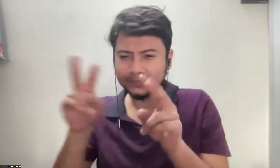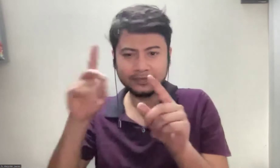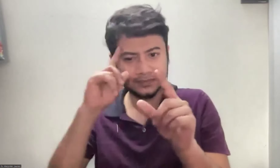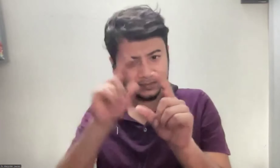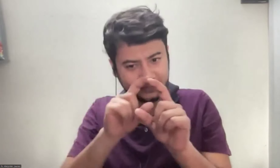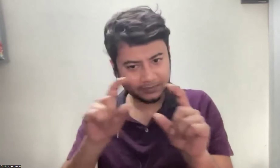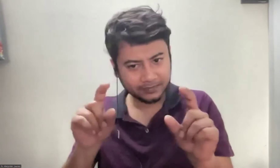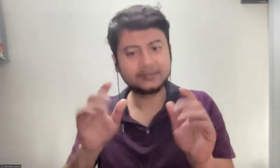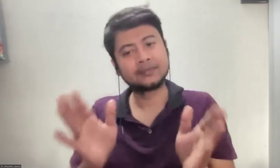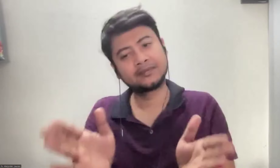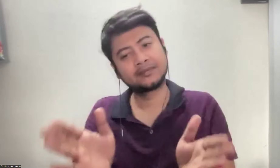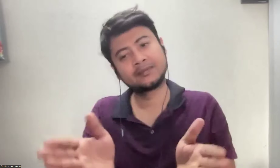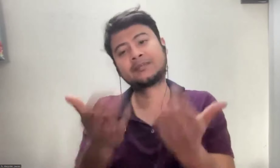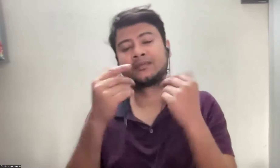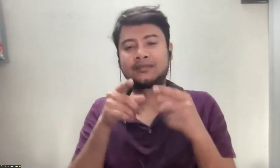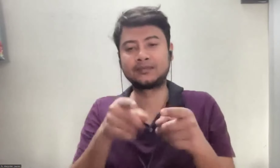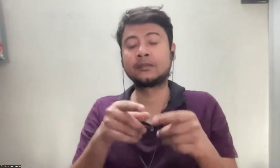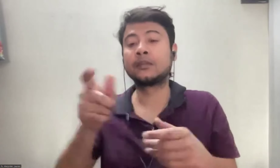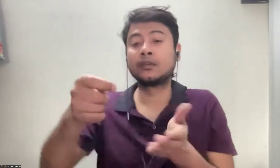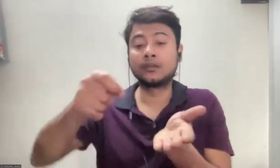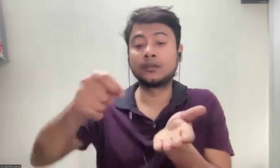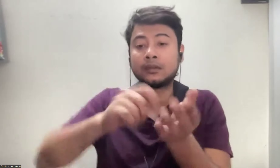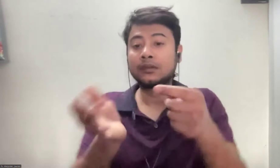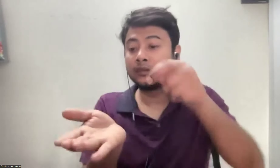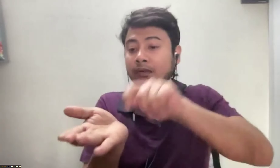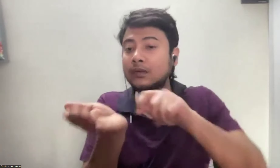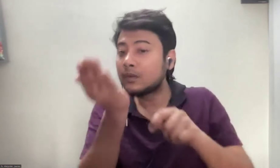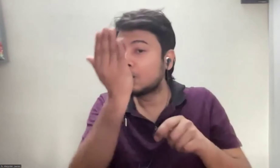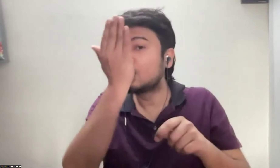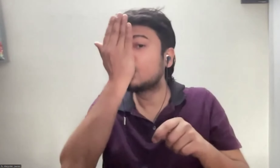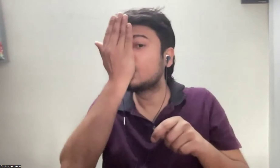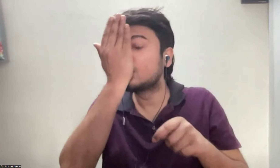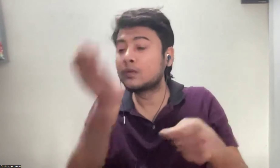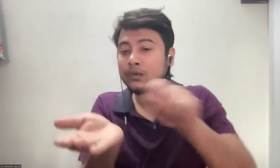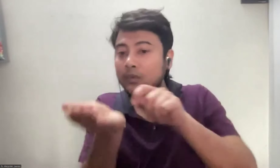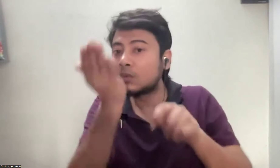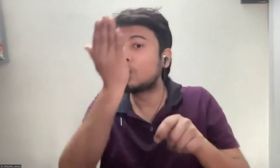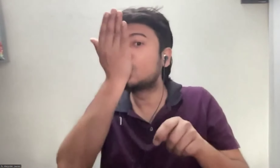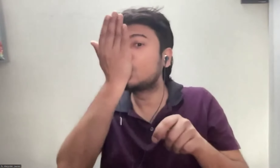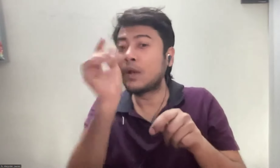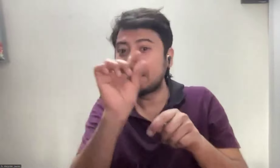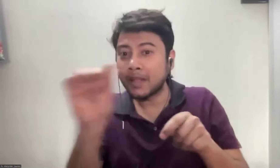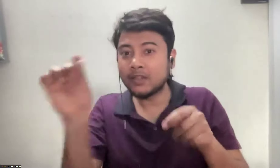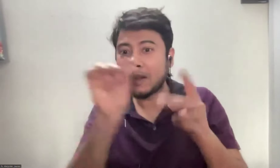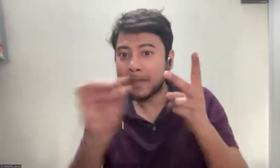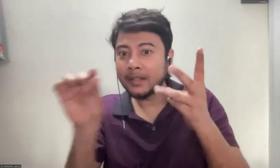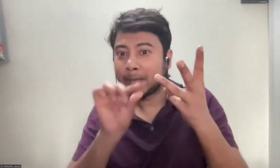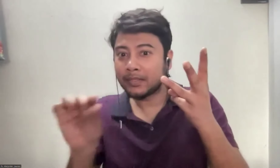mantras of cleaning hands, and you please watch the video again and again. And I'm also trying to make a